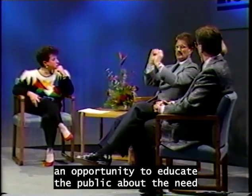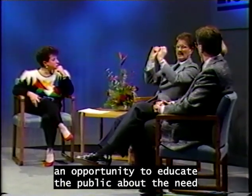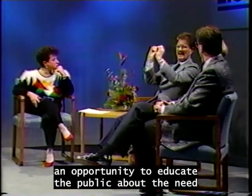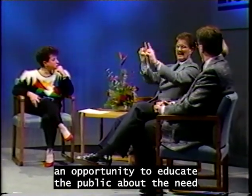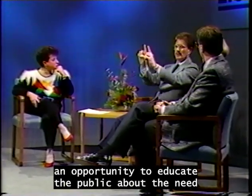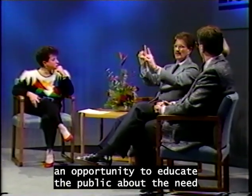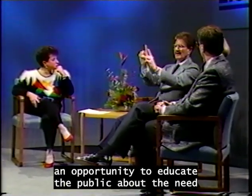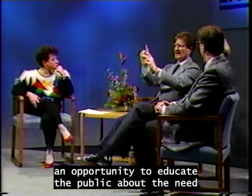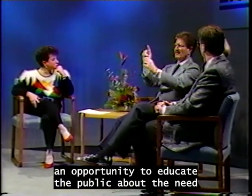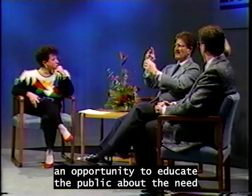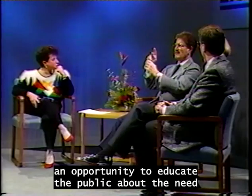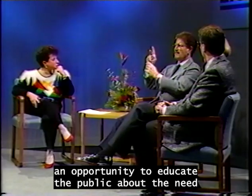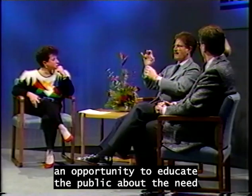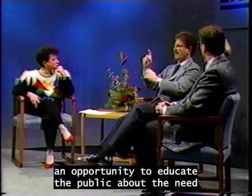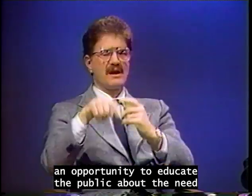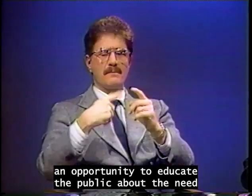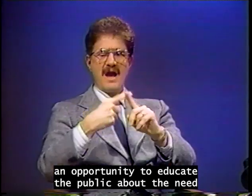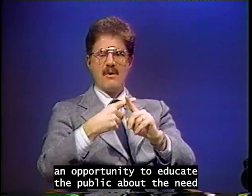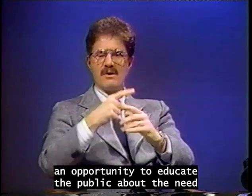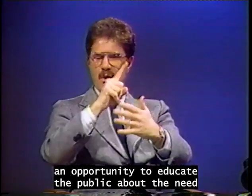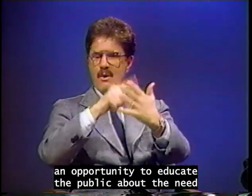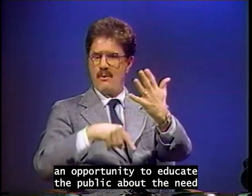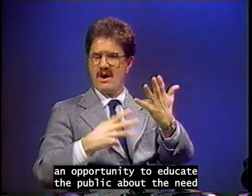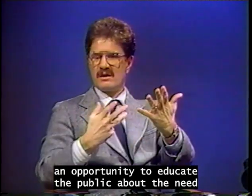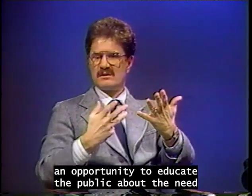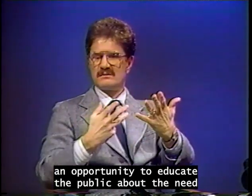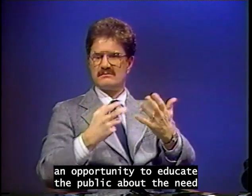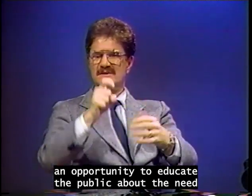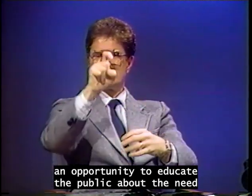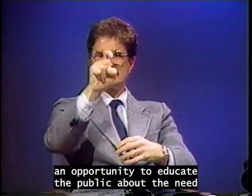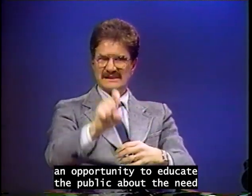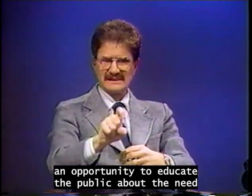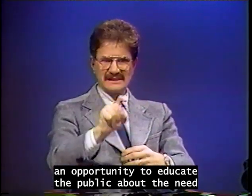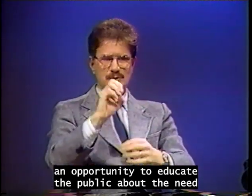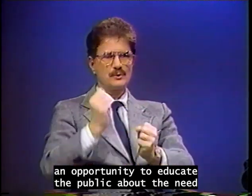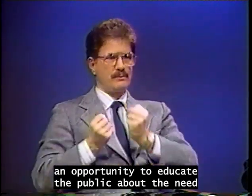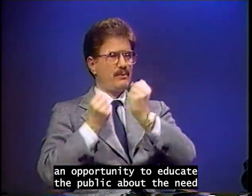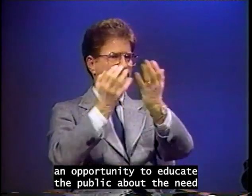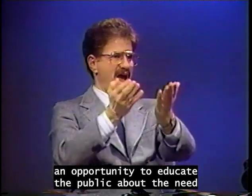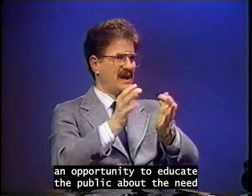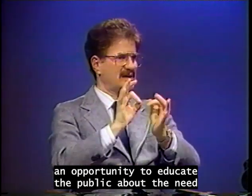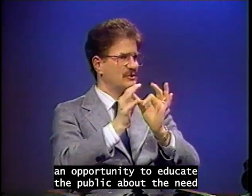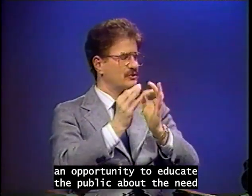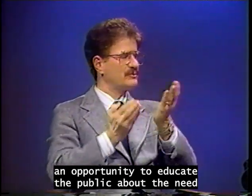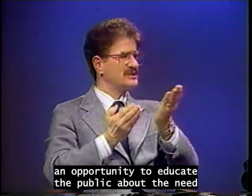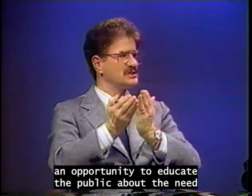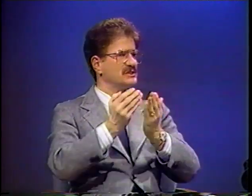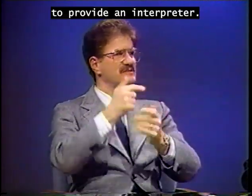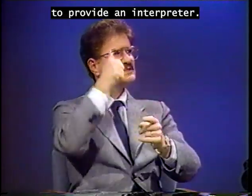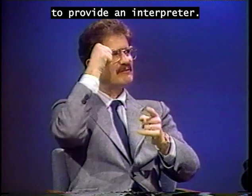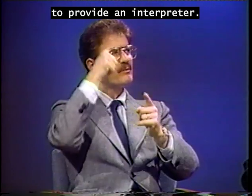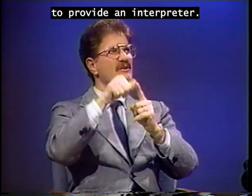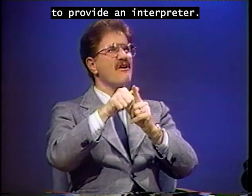us an opportunity to educate the public about the need to provide an